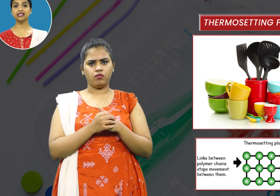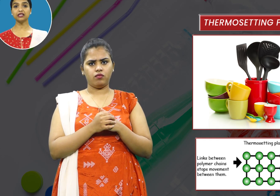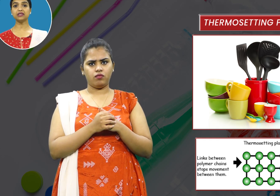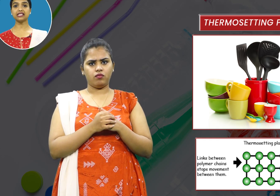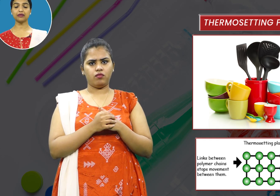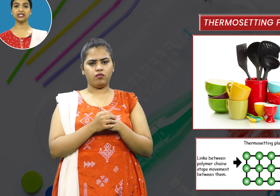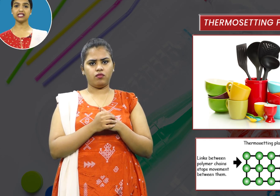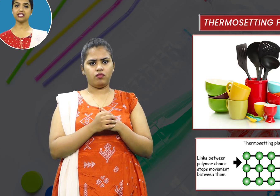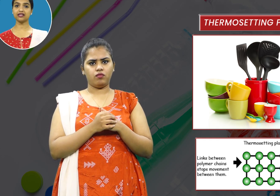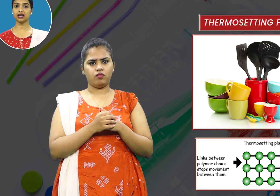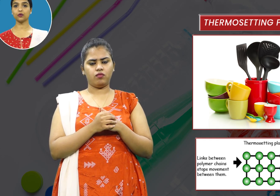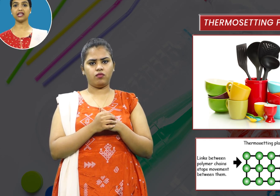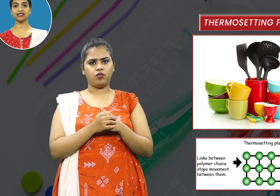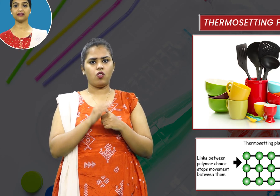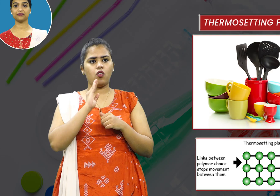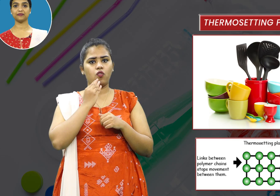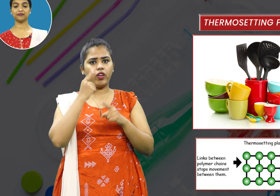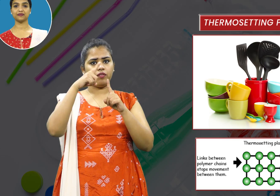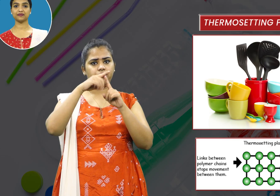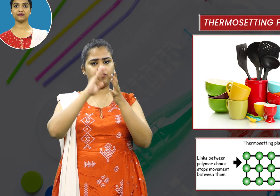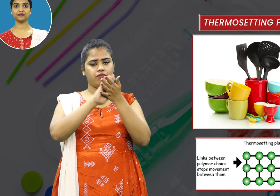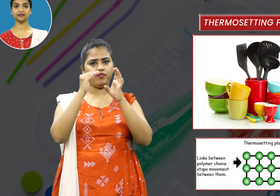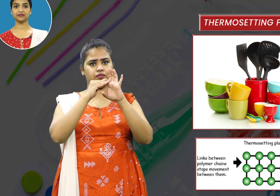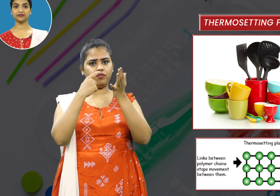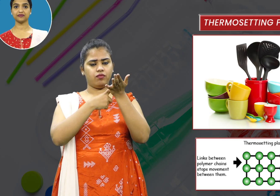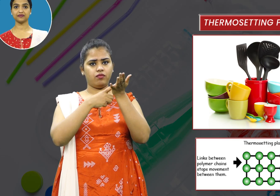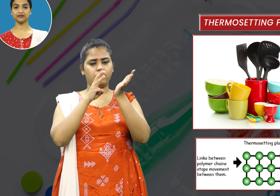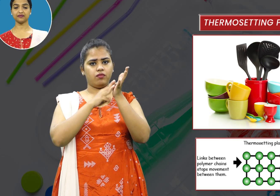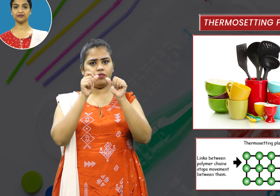where thermal stability is required.